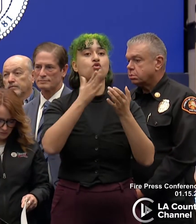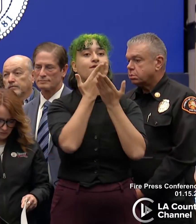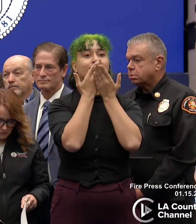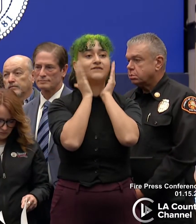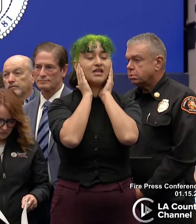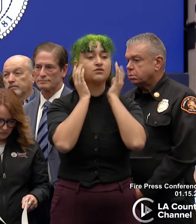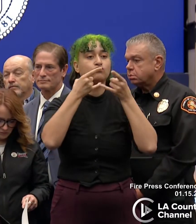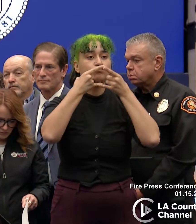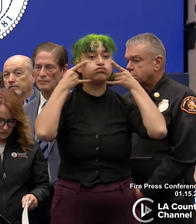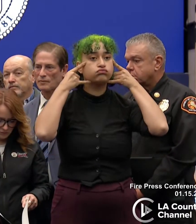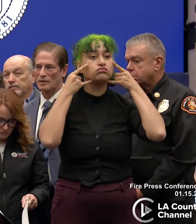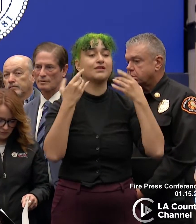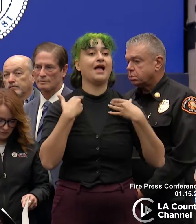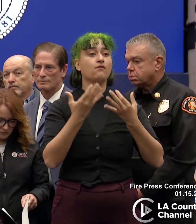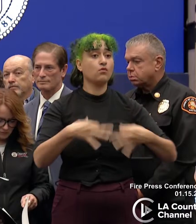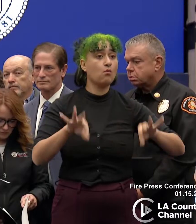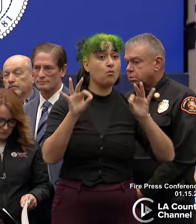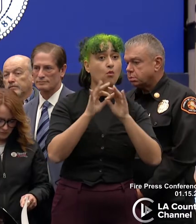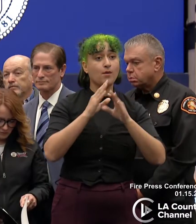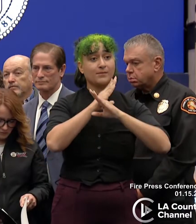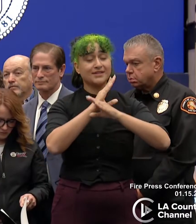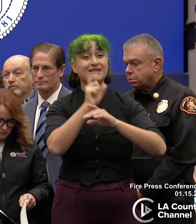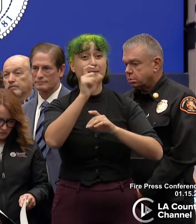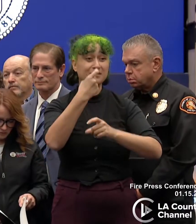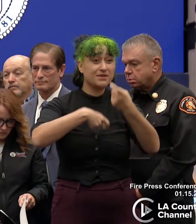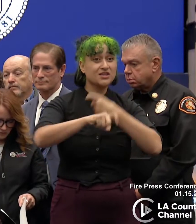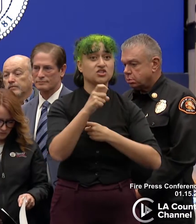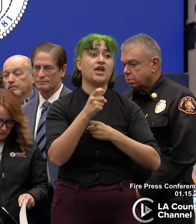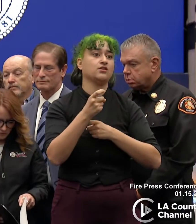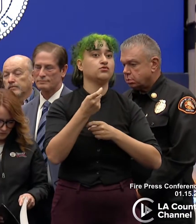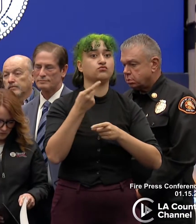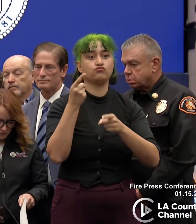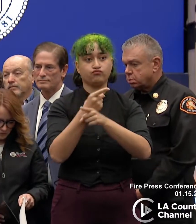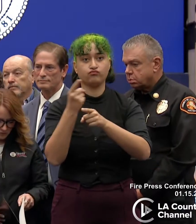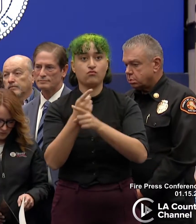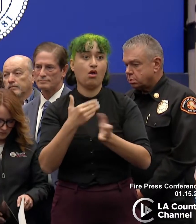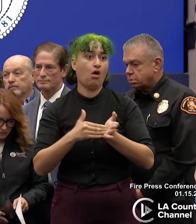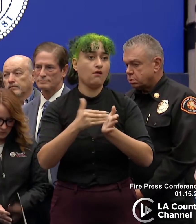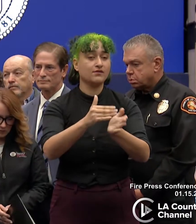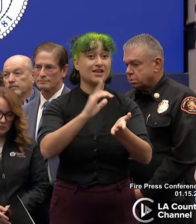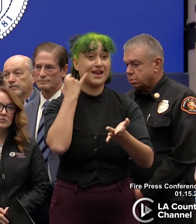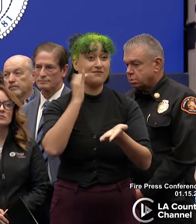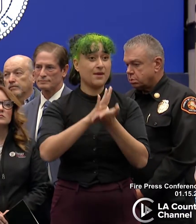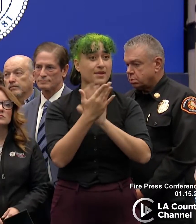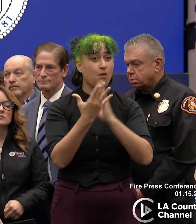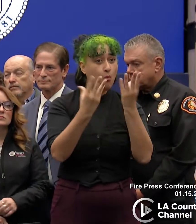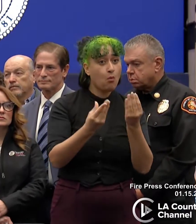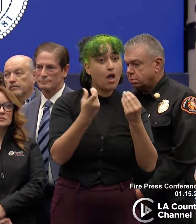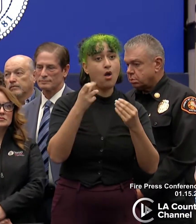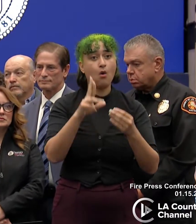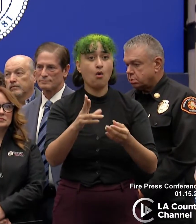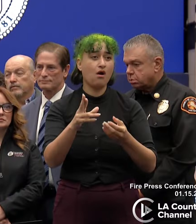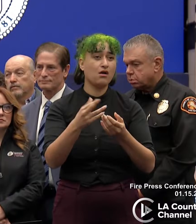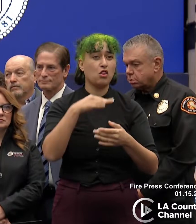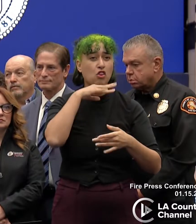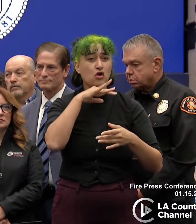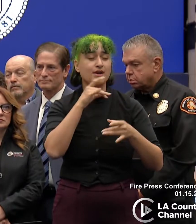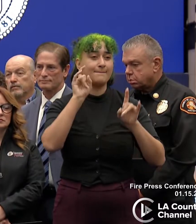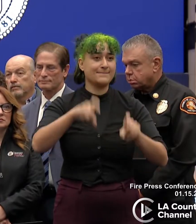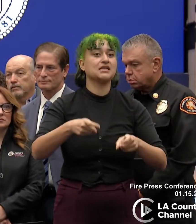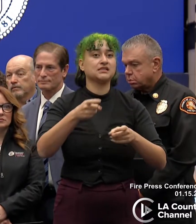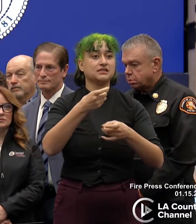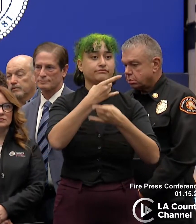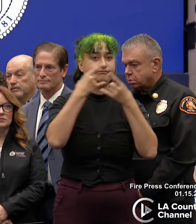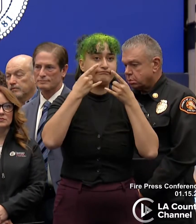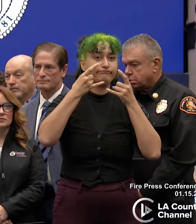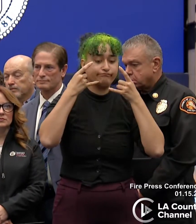N95 to provide the proper protection, they also must be changed out with regularity and if they become wet or soiled. It is very important to